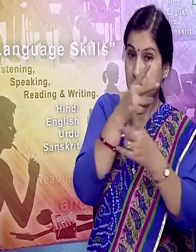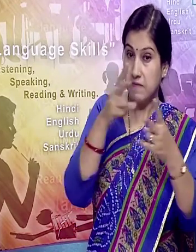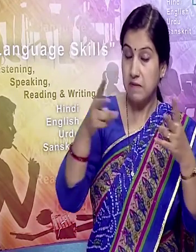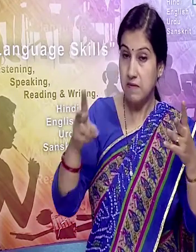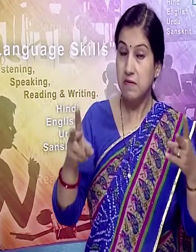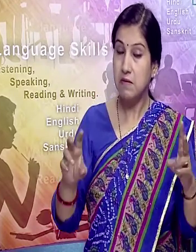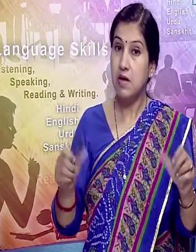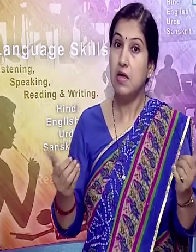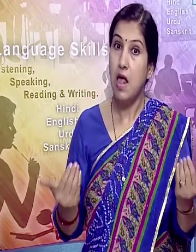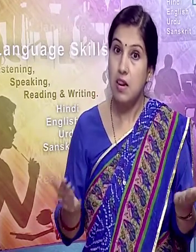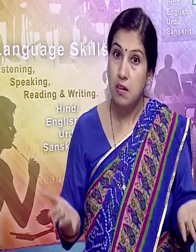deficiency diseases.